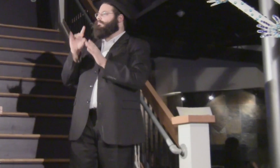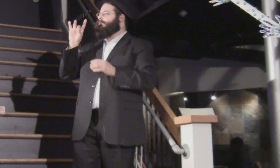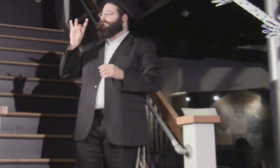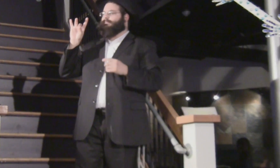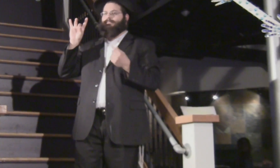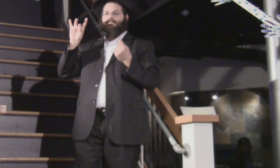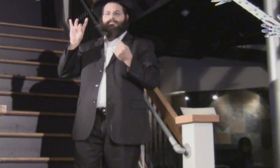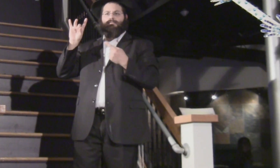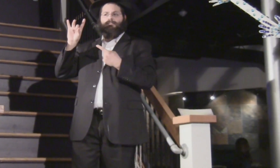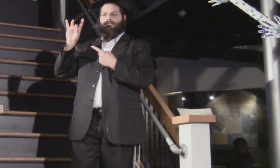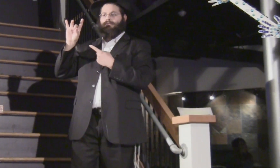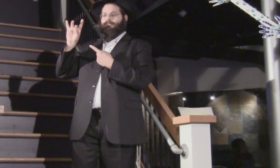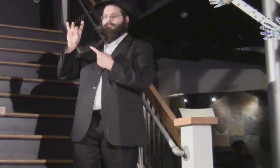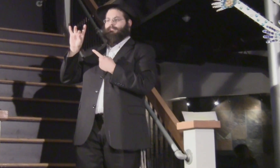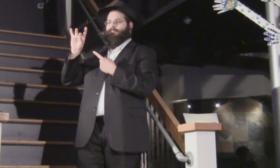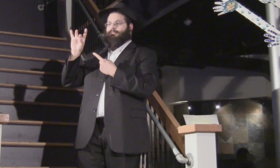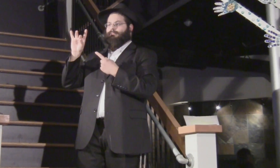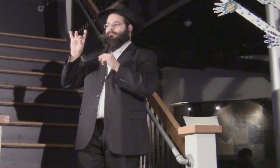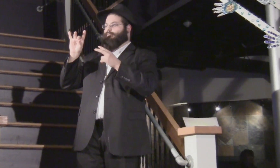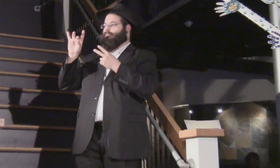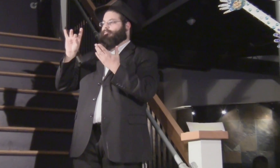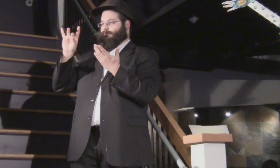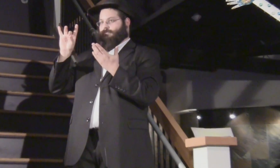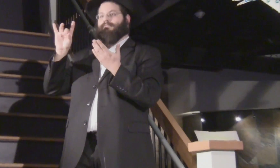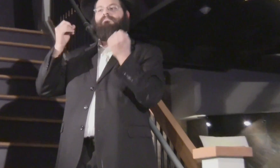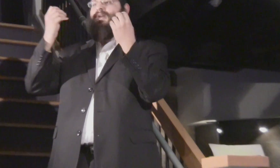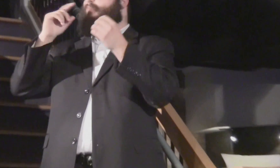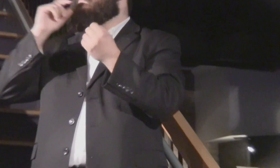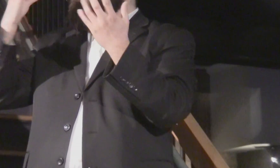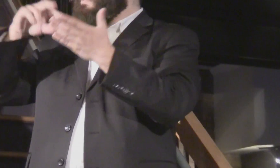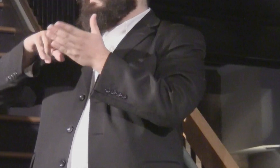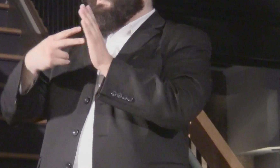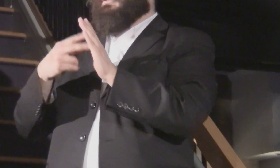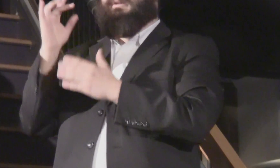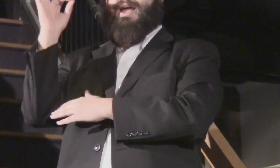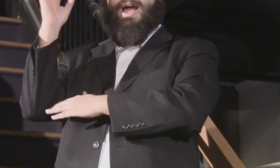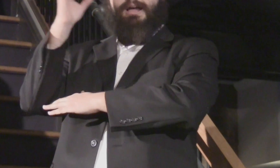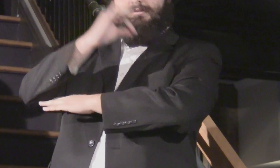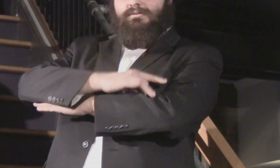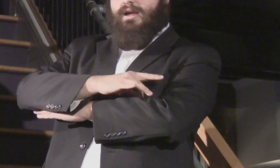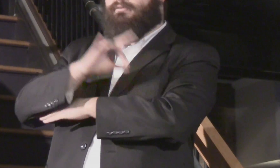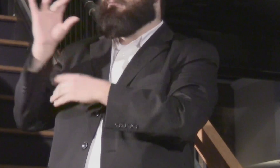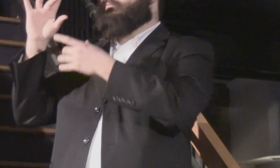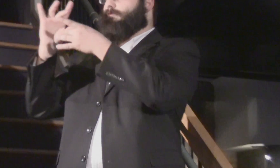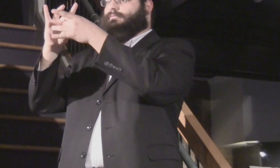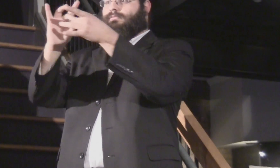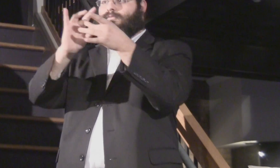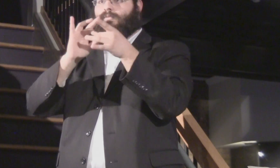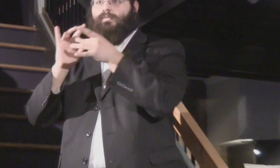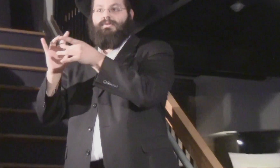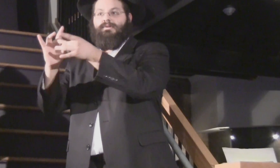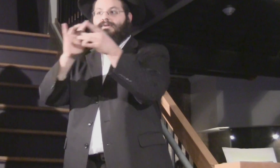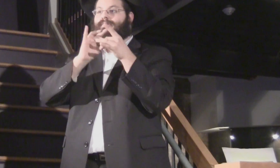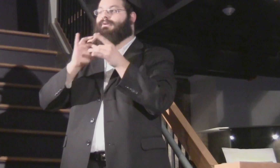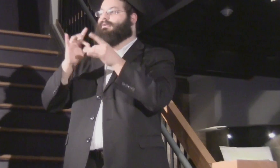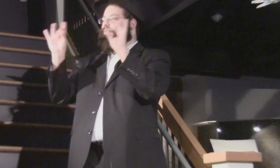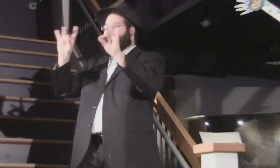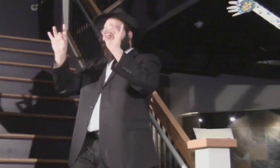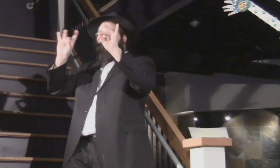the handshake 8. Do you know why? 8? What's that mean? Right. 8 days. Right? Unity.